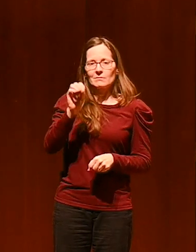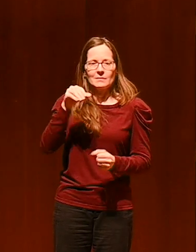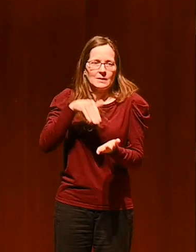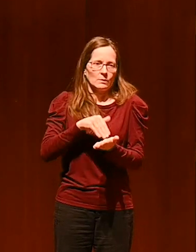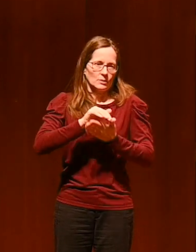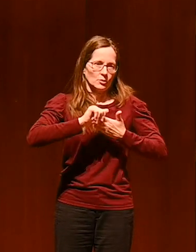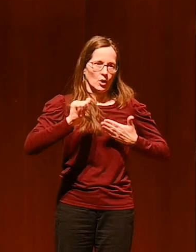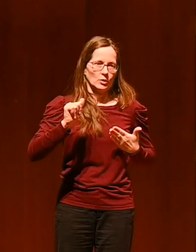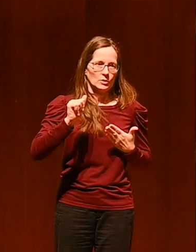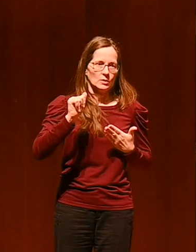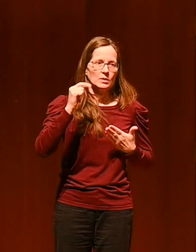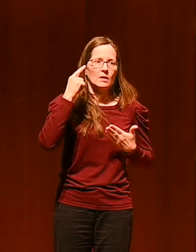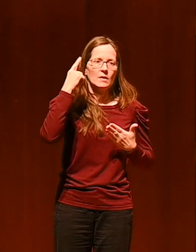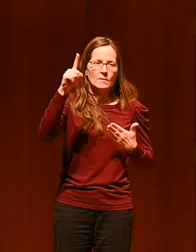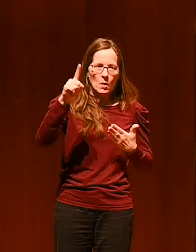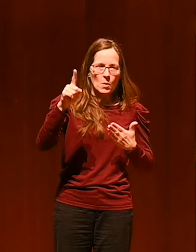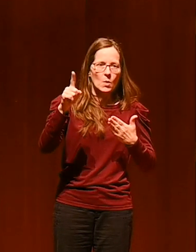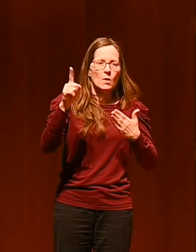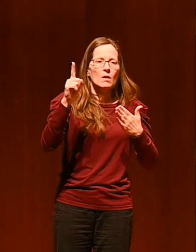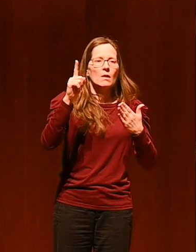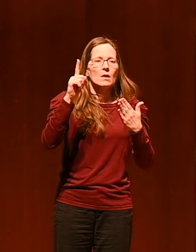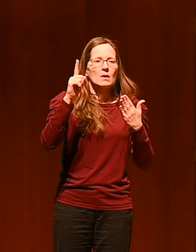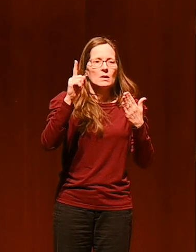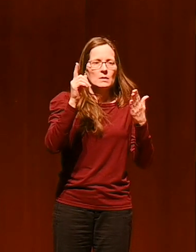$150,000 to develop this plan.